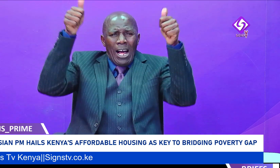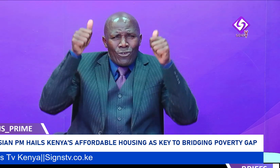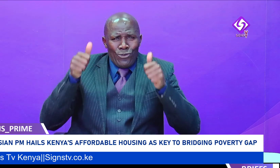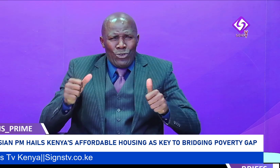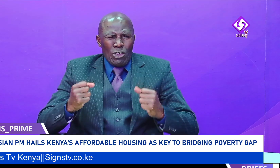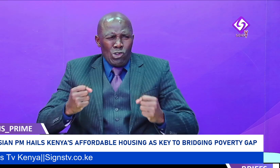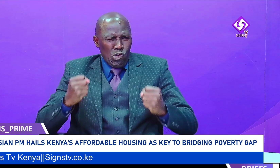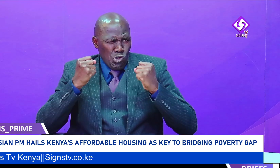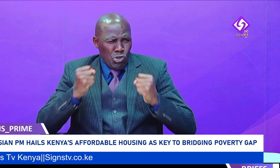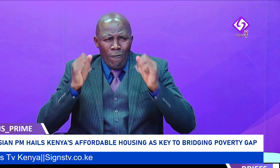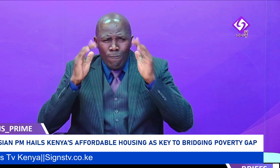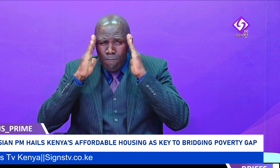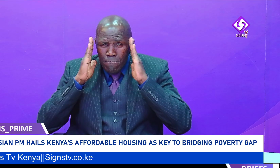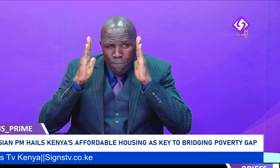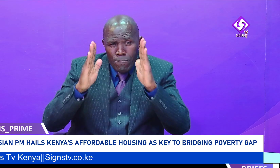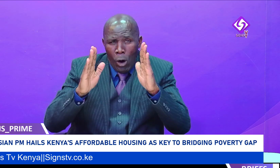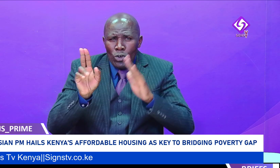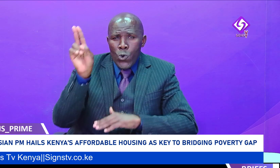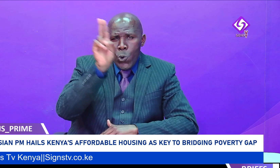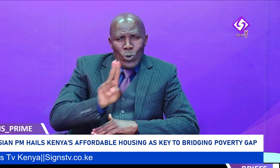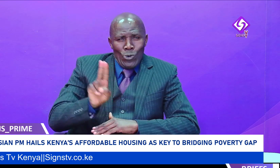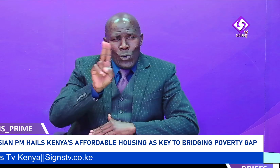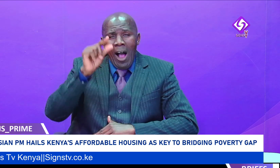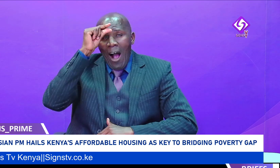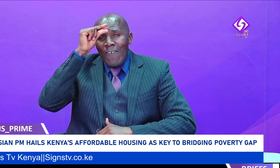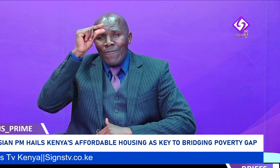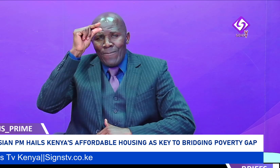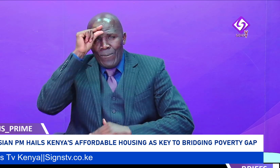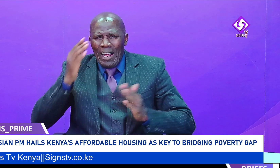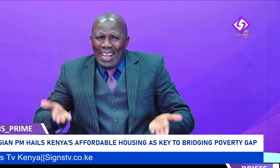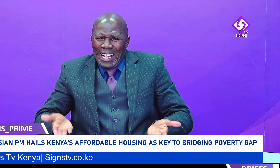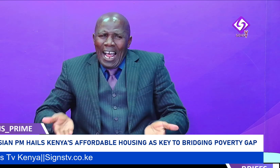on using governance to uplift the poor.